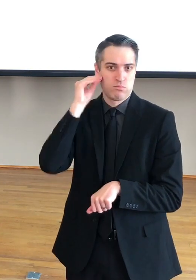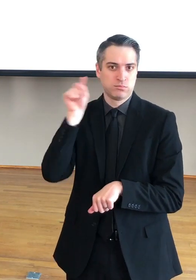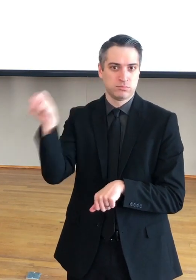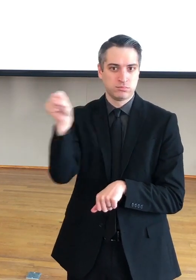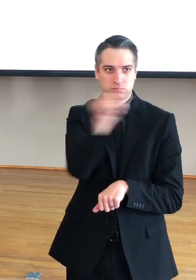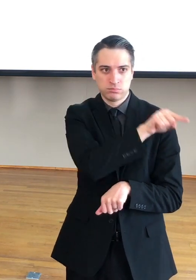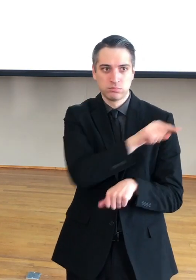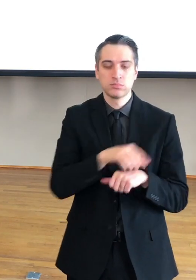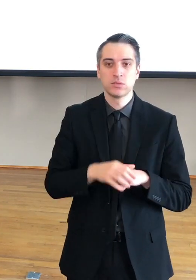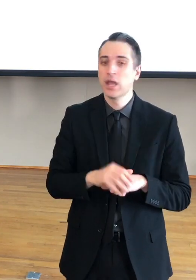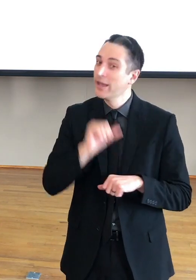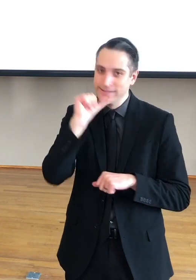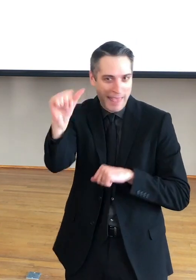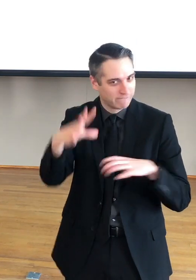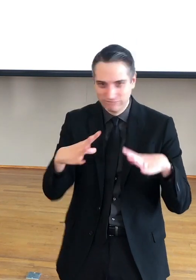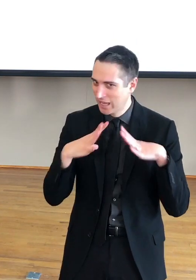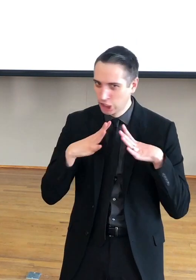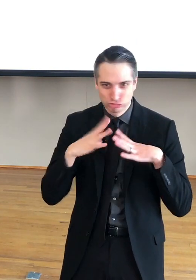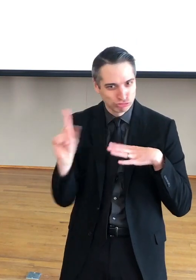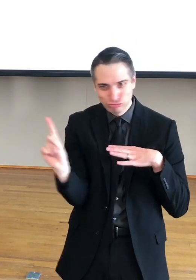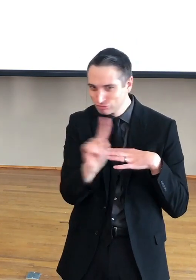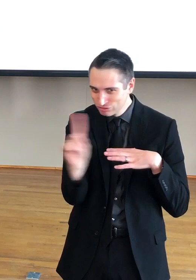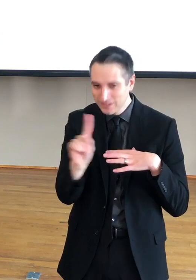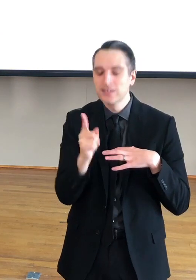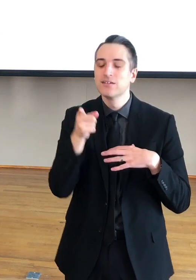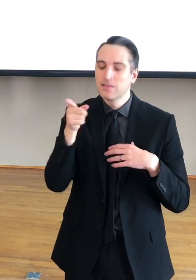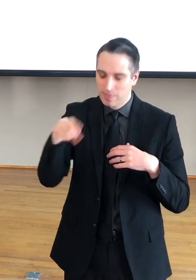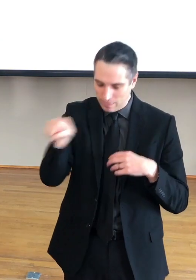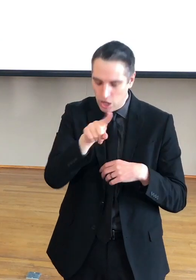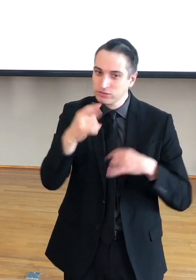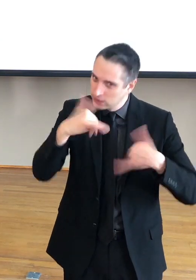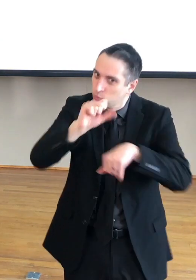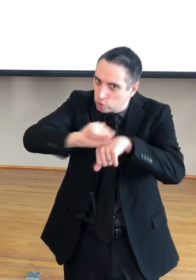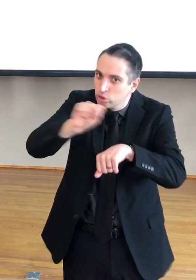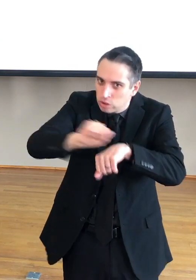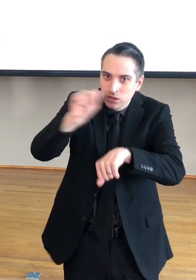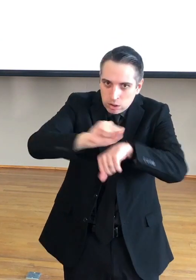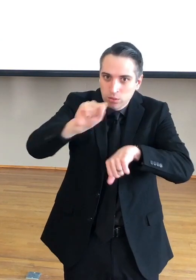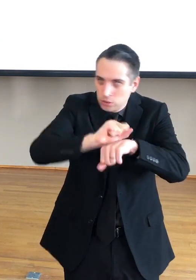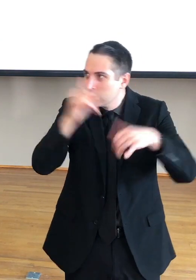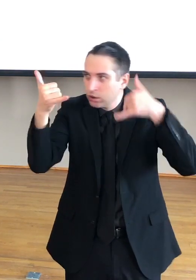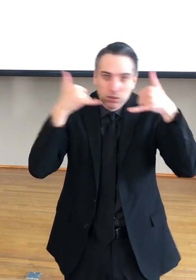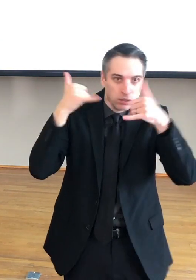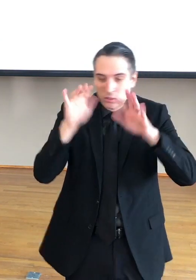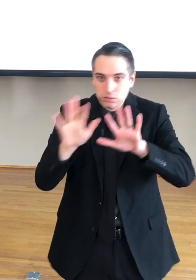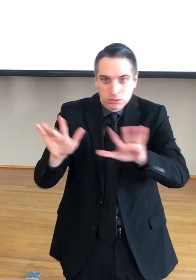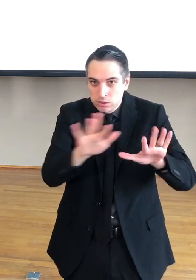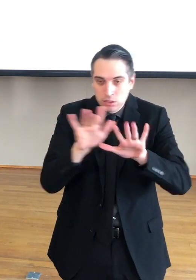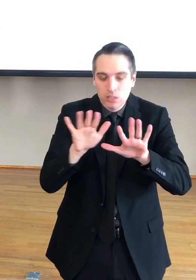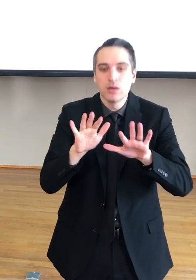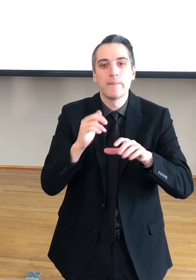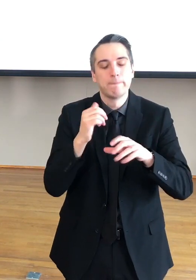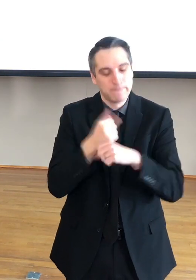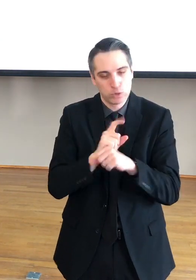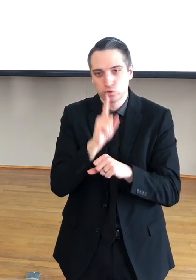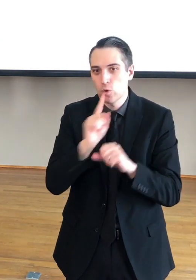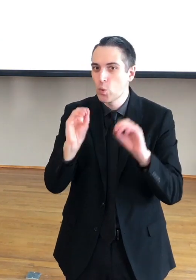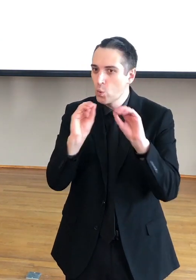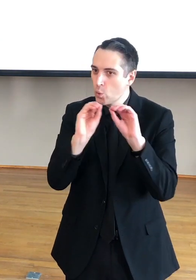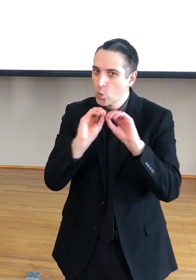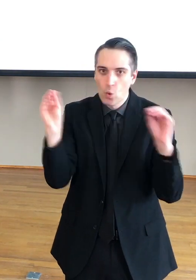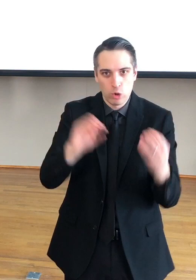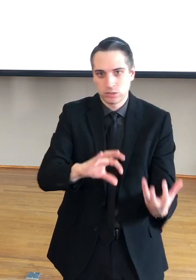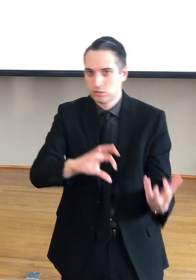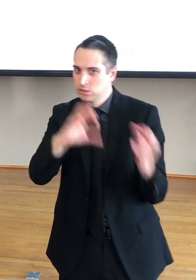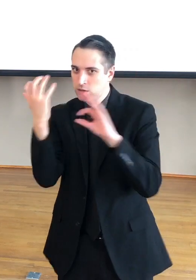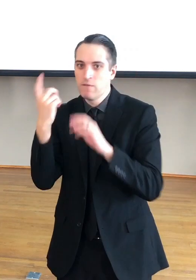trust me. They are performing and performing at a level that we are making sure that no interruptions are going to happen for